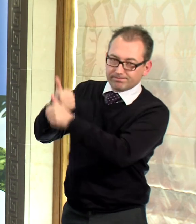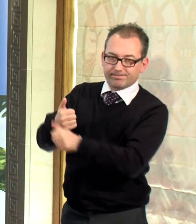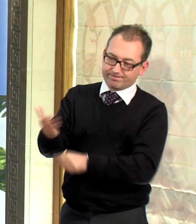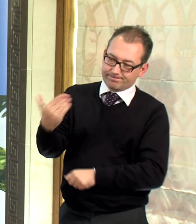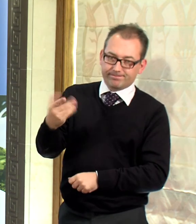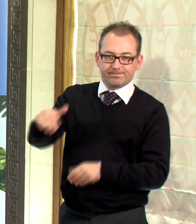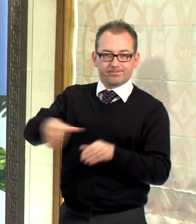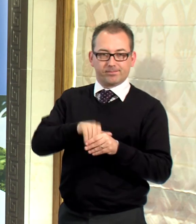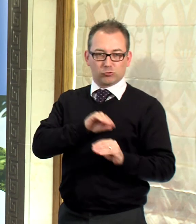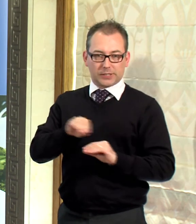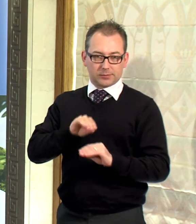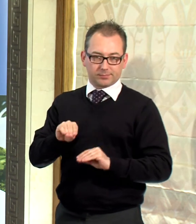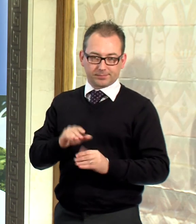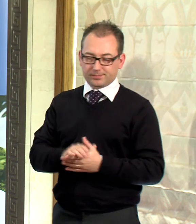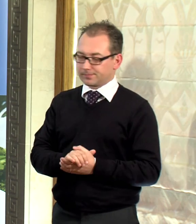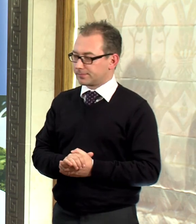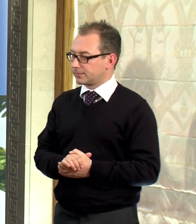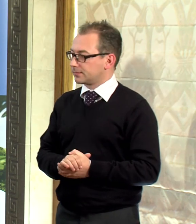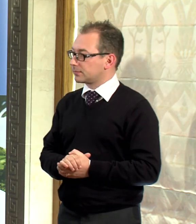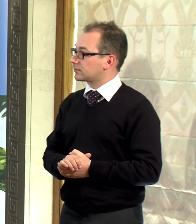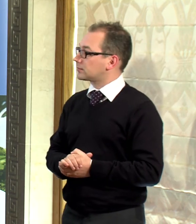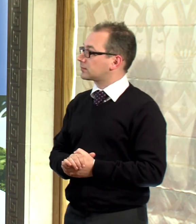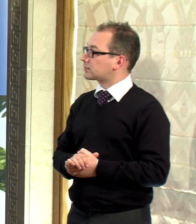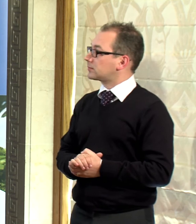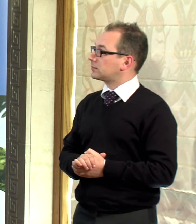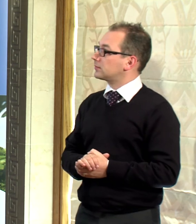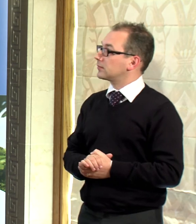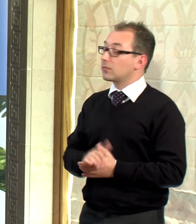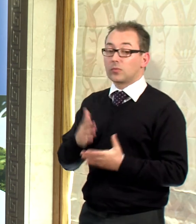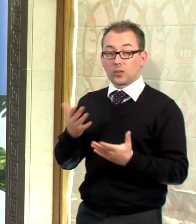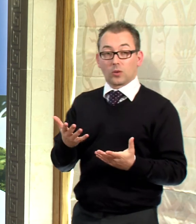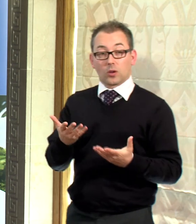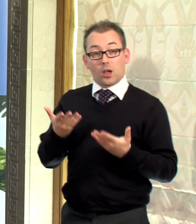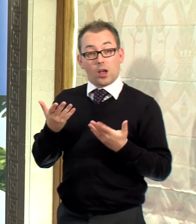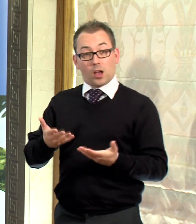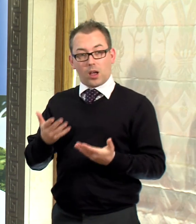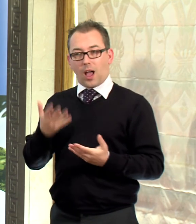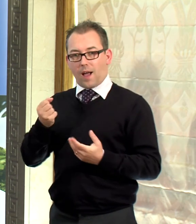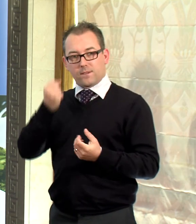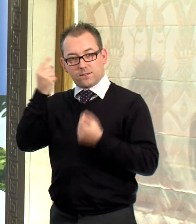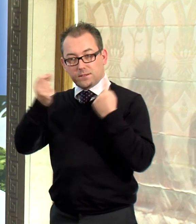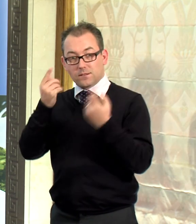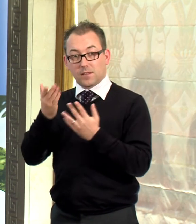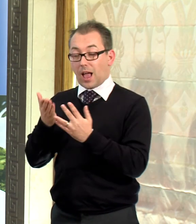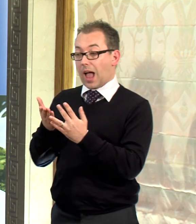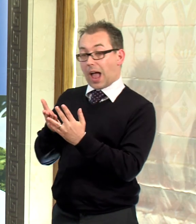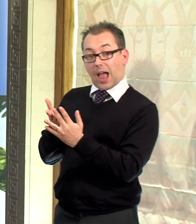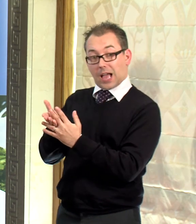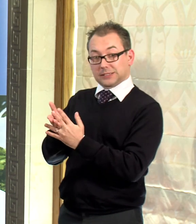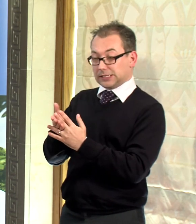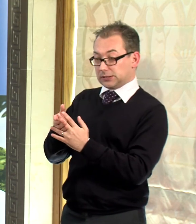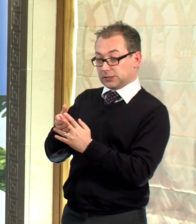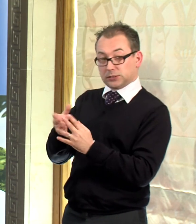In conclusion, with the advancement of pioneering access solutions, the prospect of